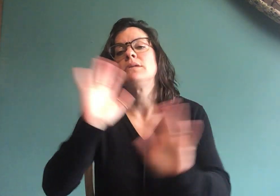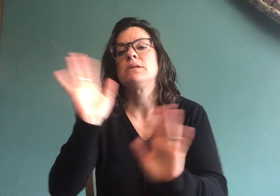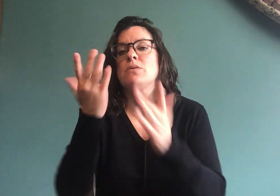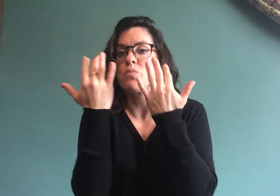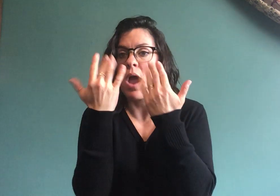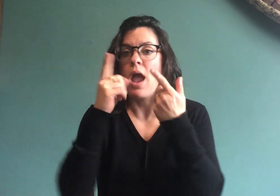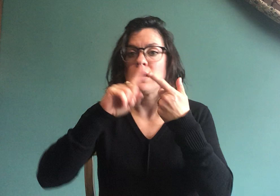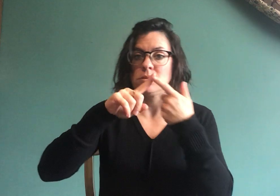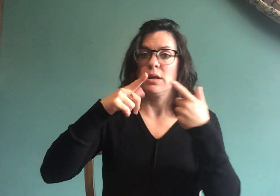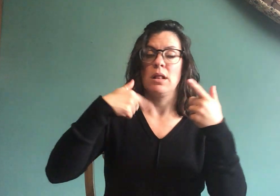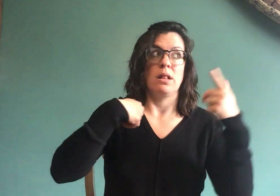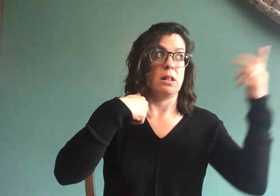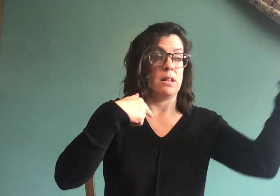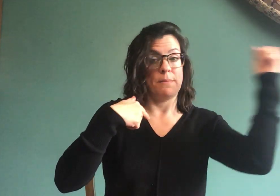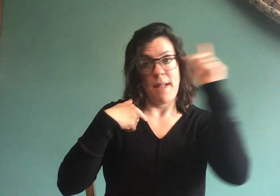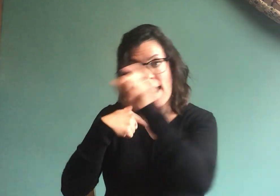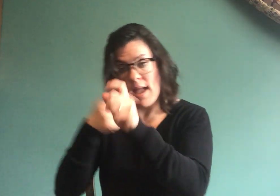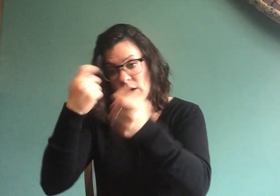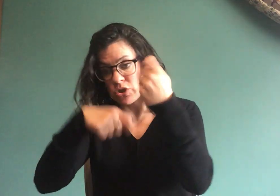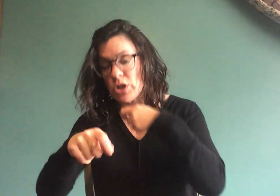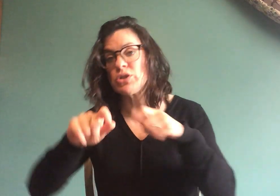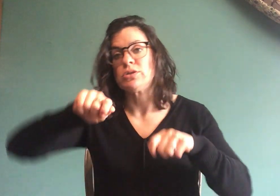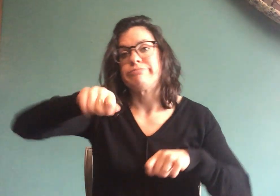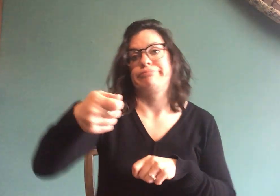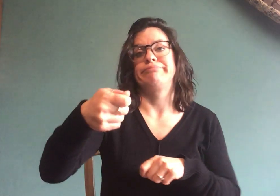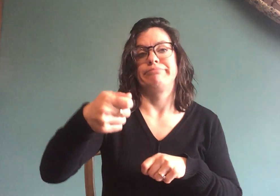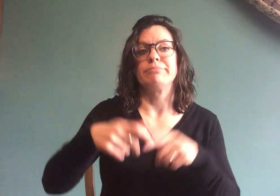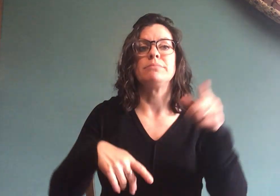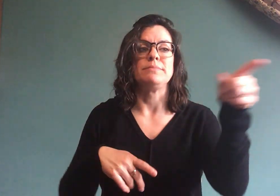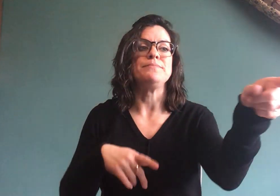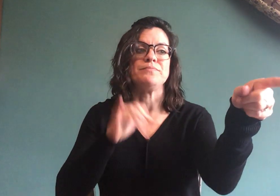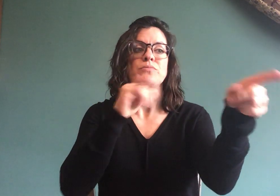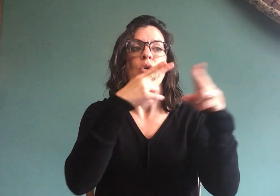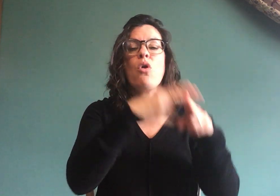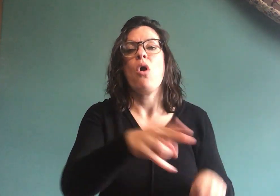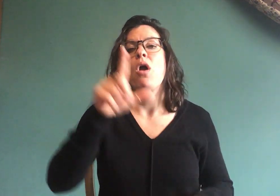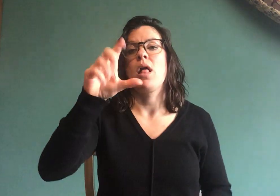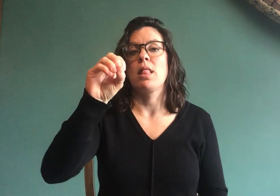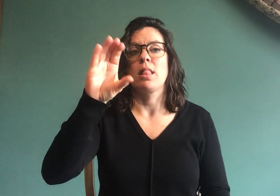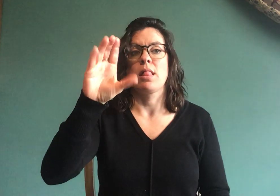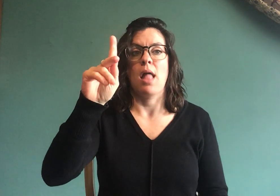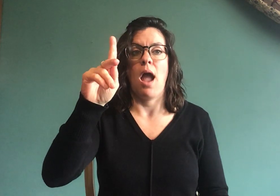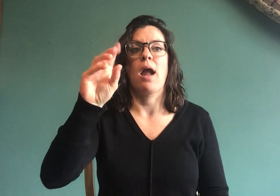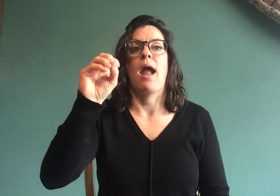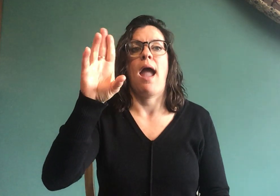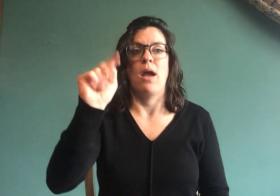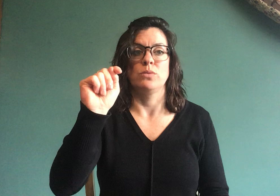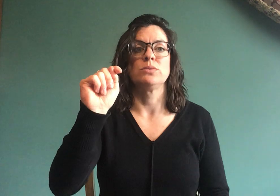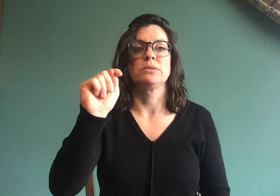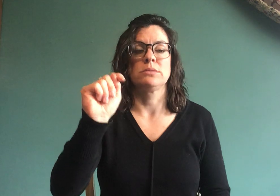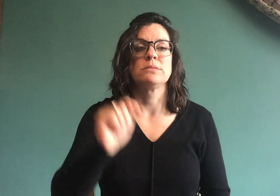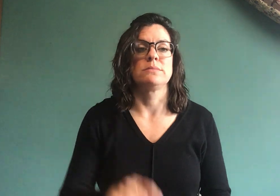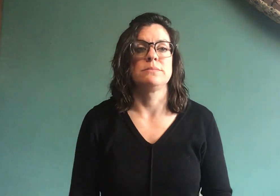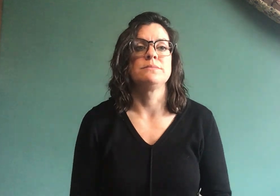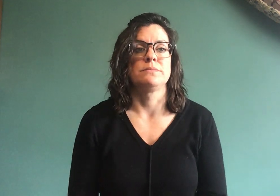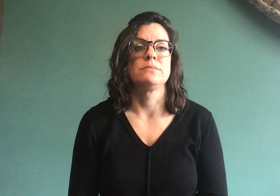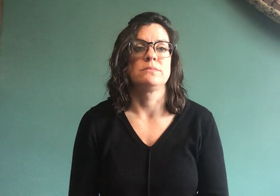It warns the person that you're logging it, that you have it. What else does it do